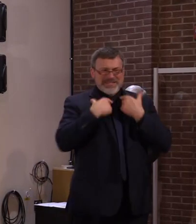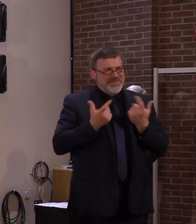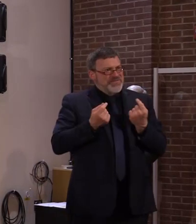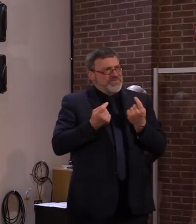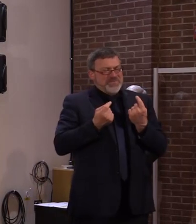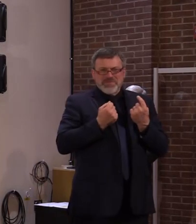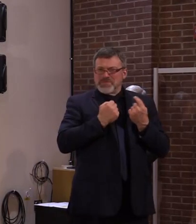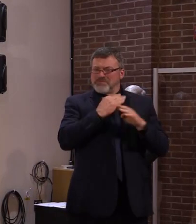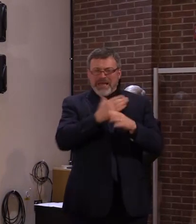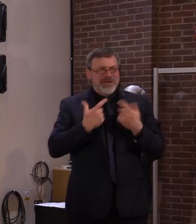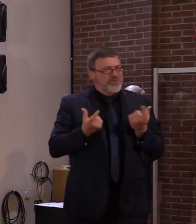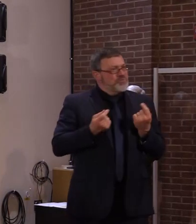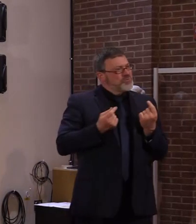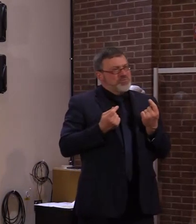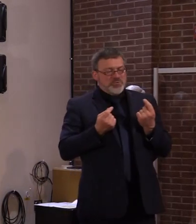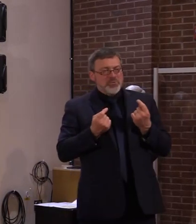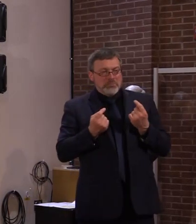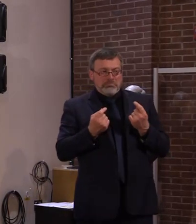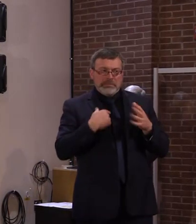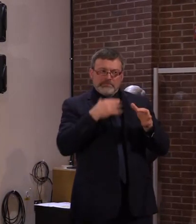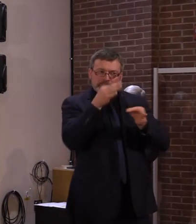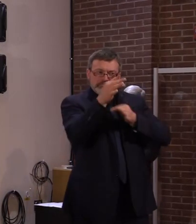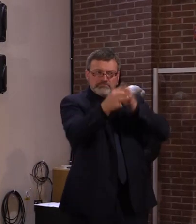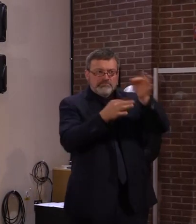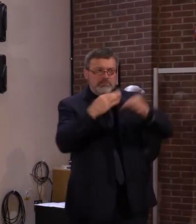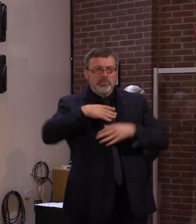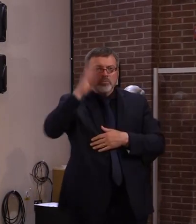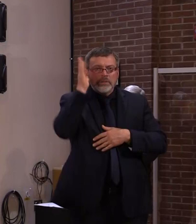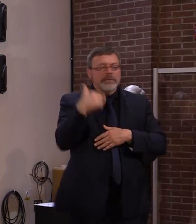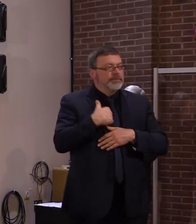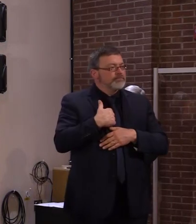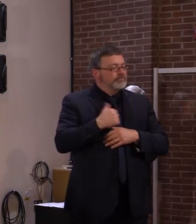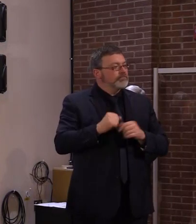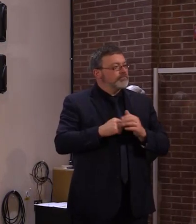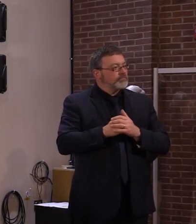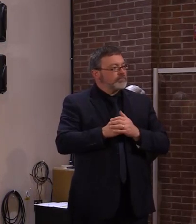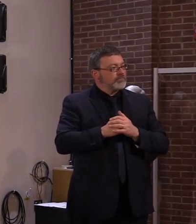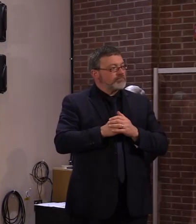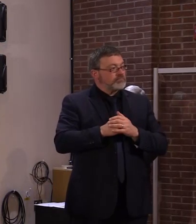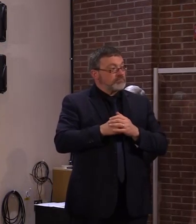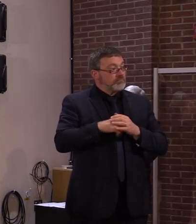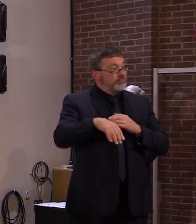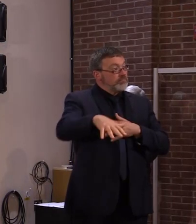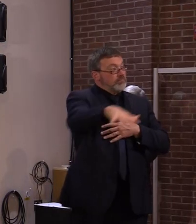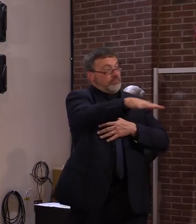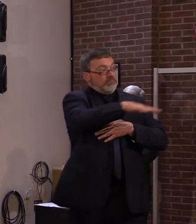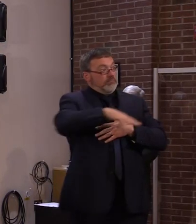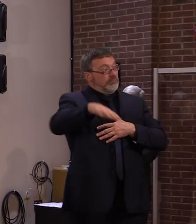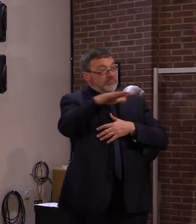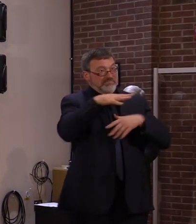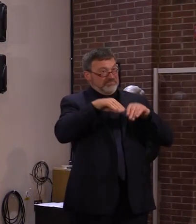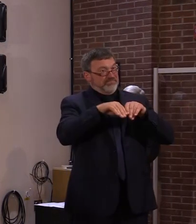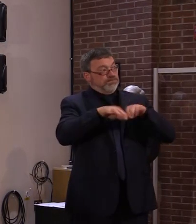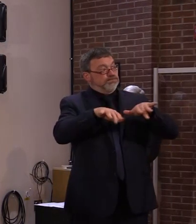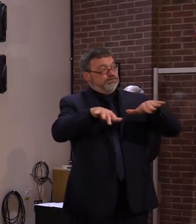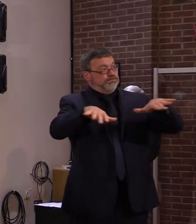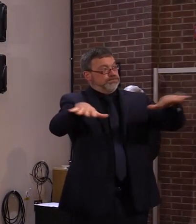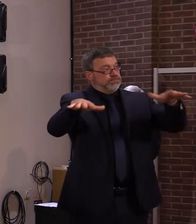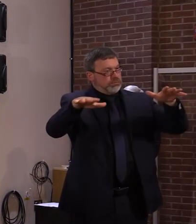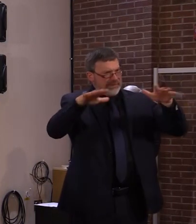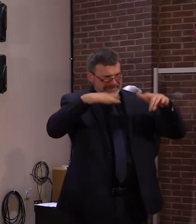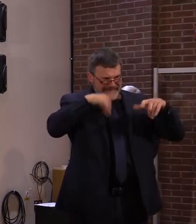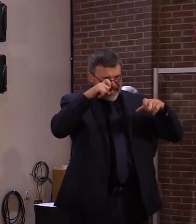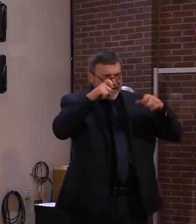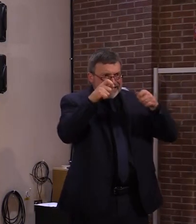heard, slowing the spread is critical right now while case numbers are high and beginning to strain our hospitals. The more